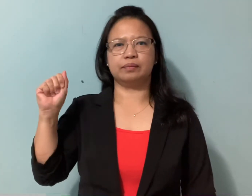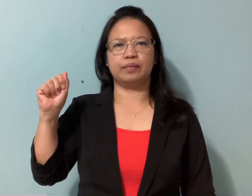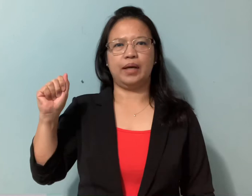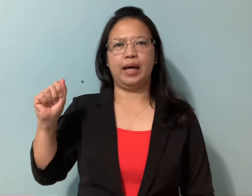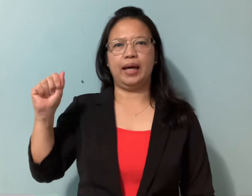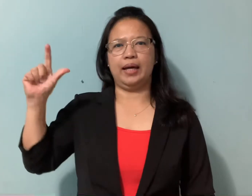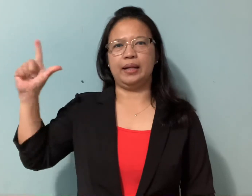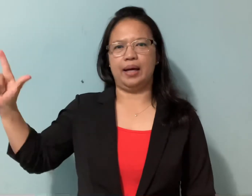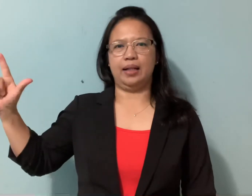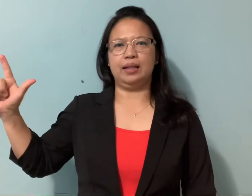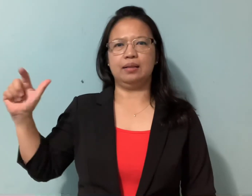A and L.